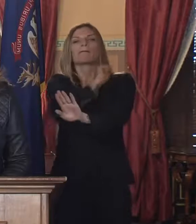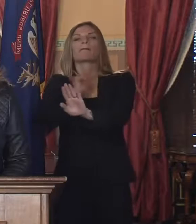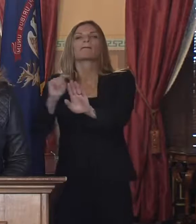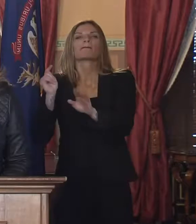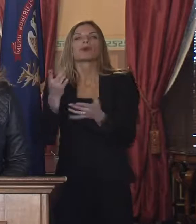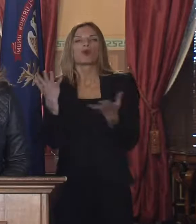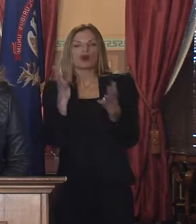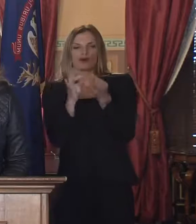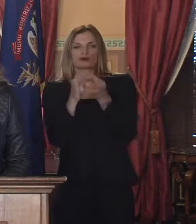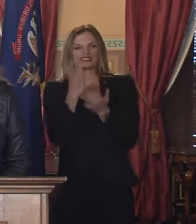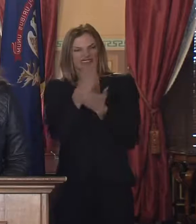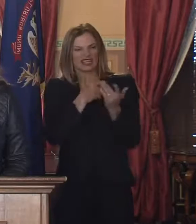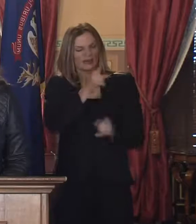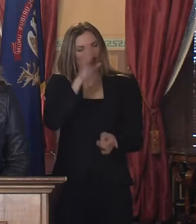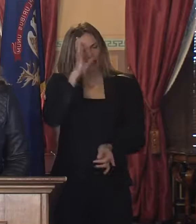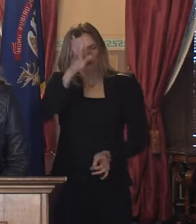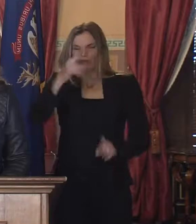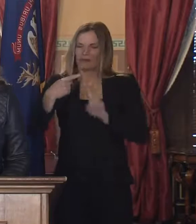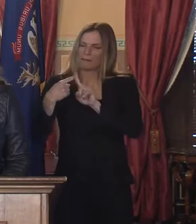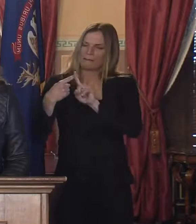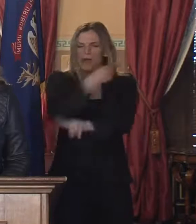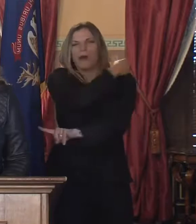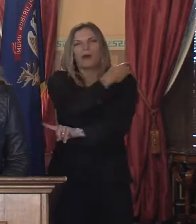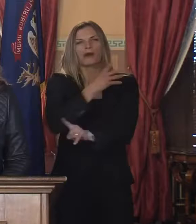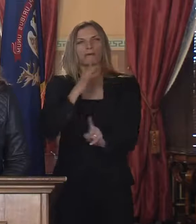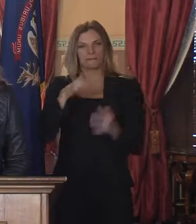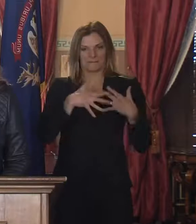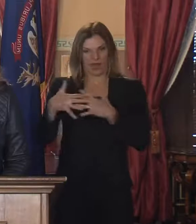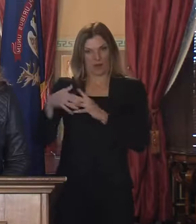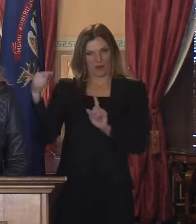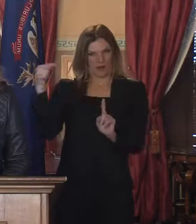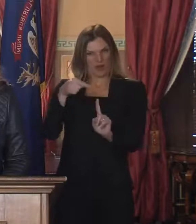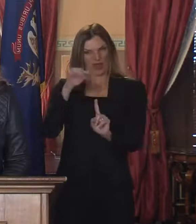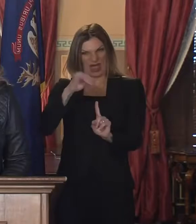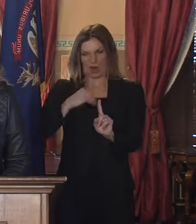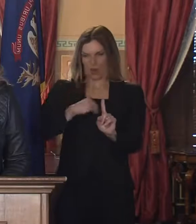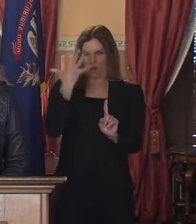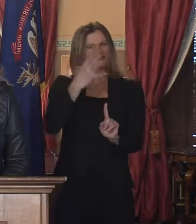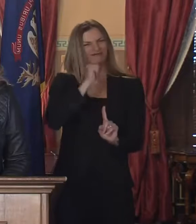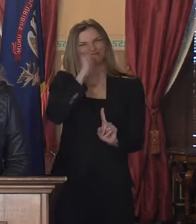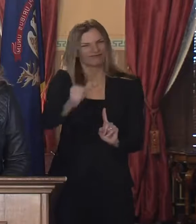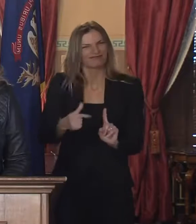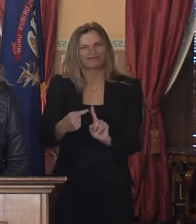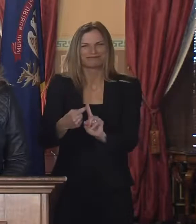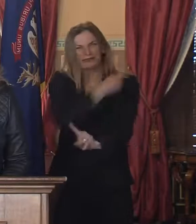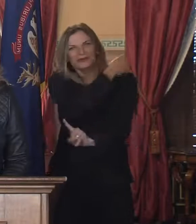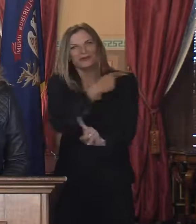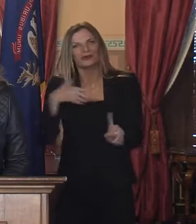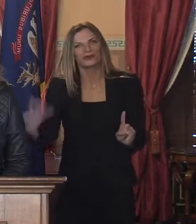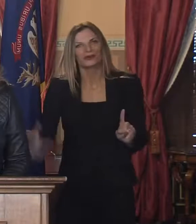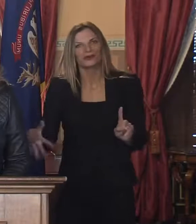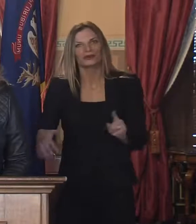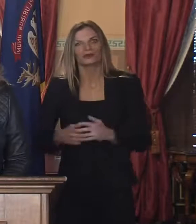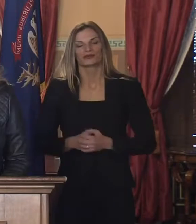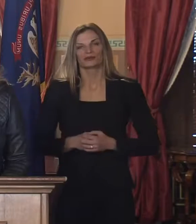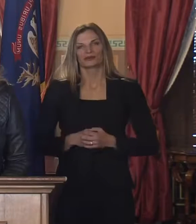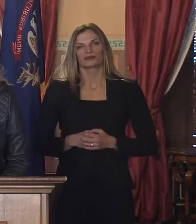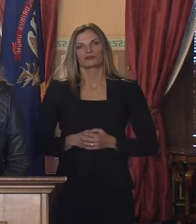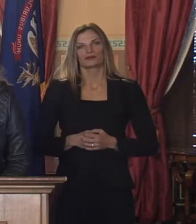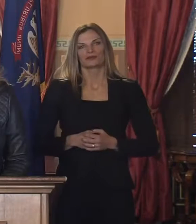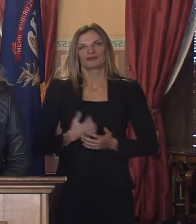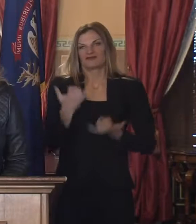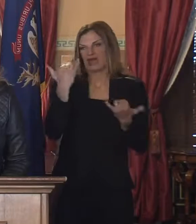perverted notions of what America is all about. Recently, in some places in the nation, there's been a